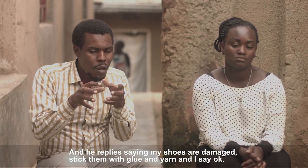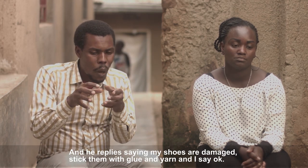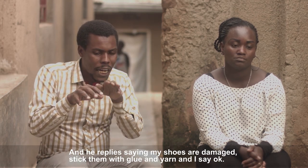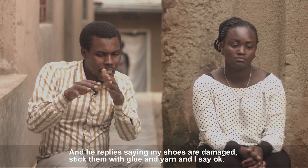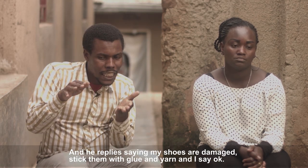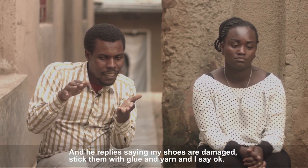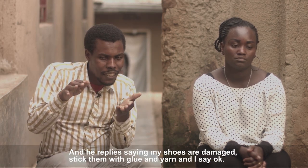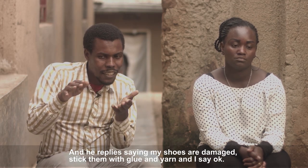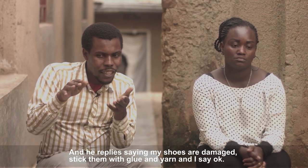don't have a client.